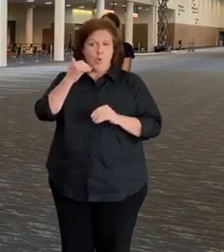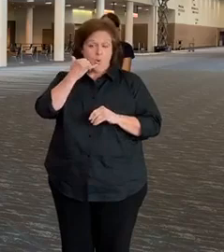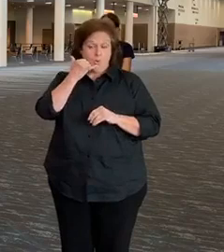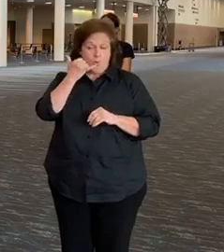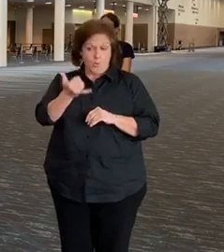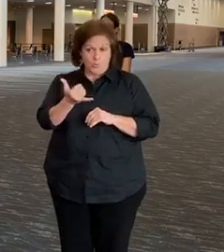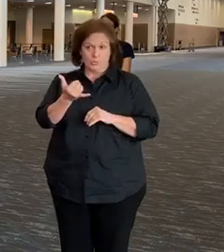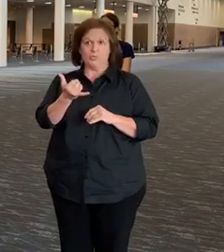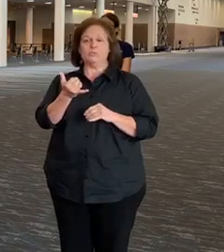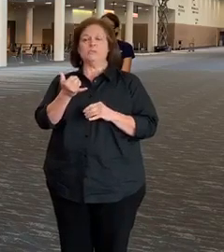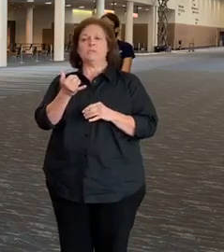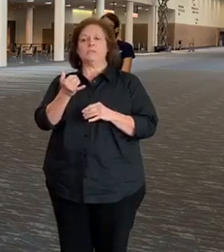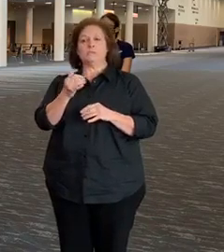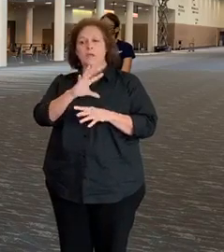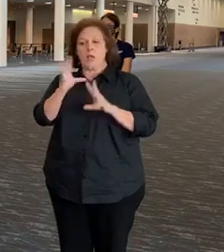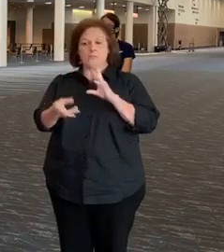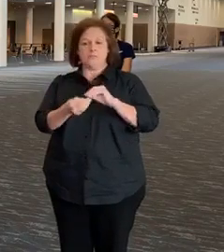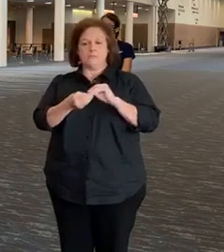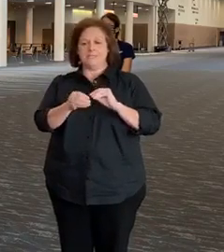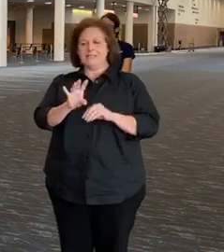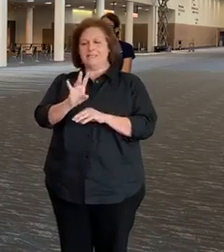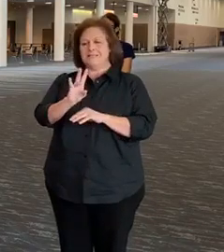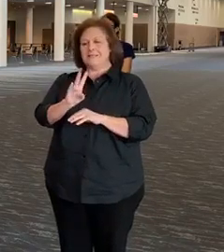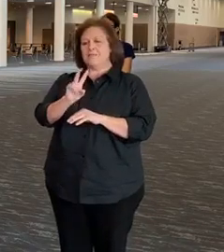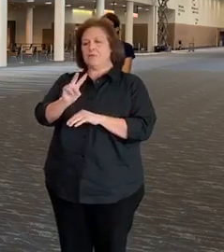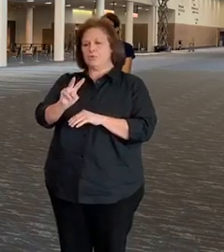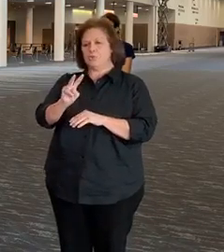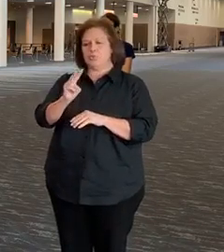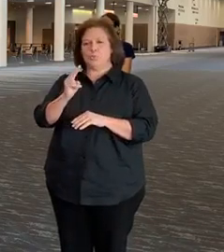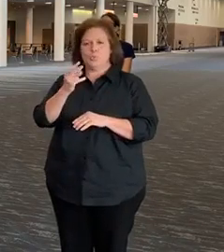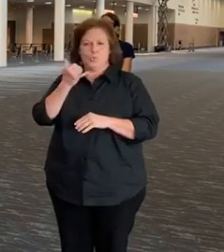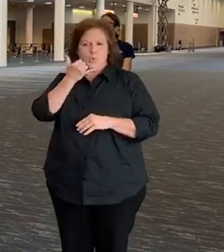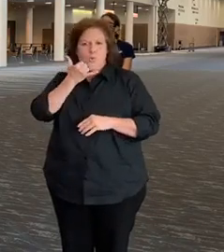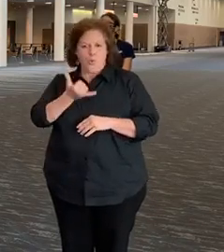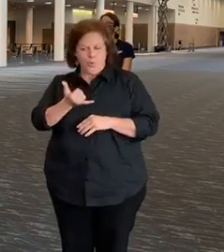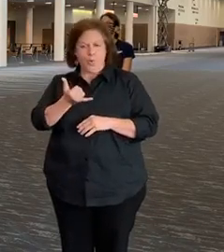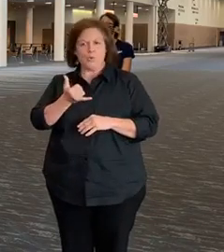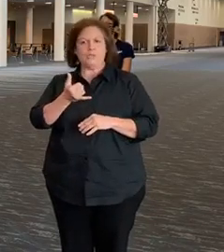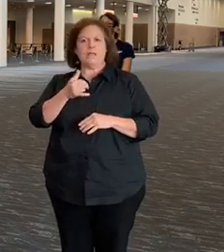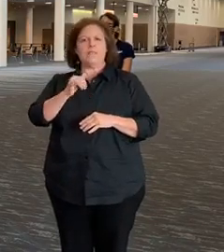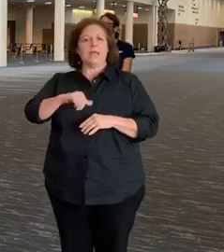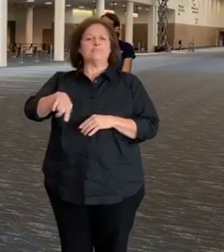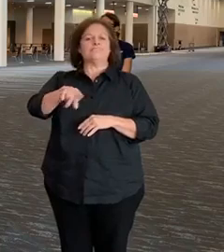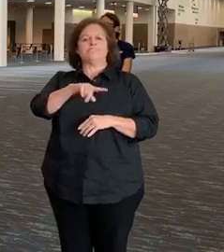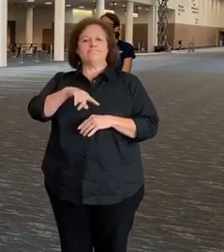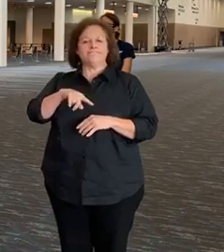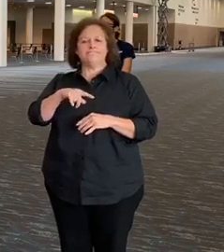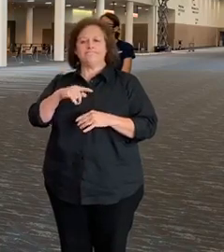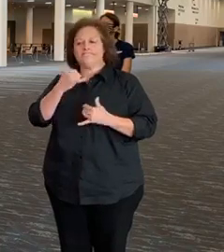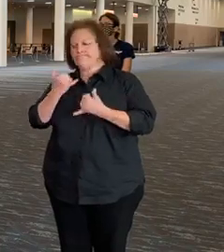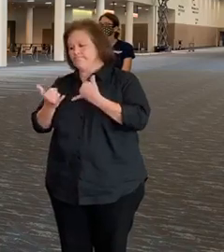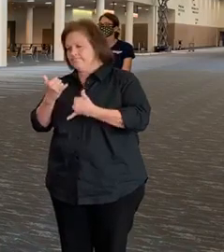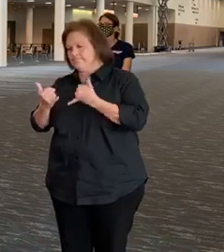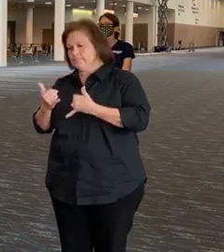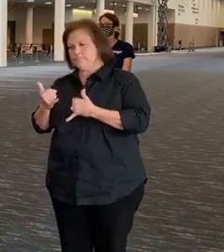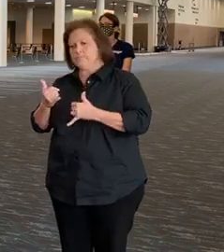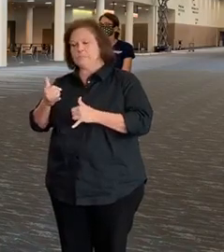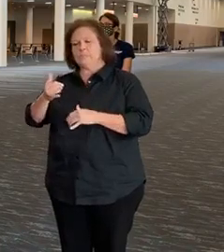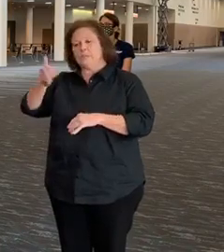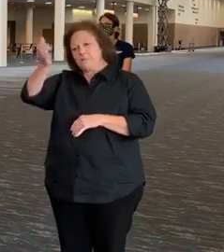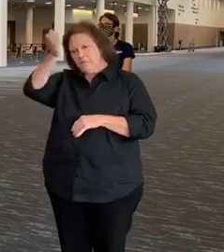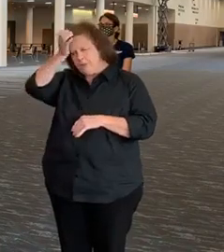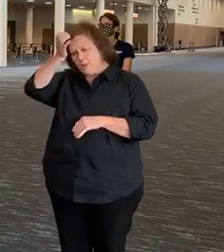responded to, making it a total of 72 calls. This is the utilization of, again, the New Orleans